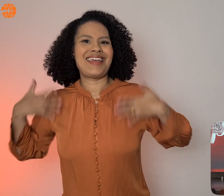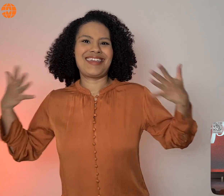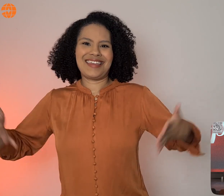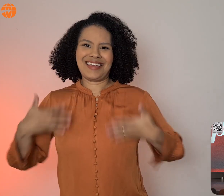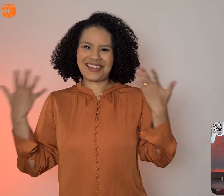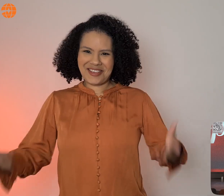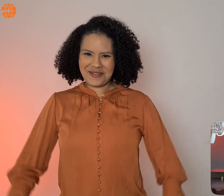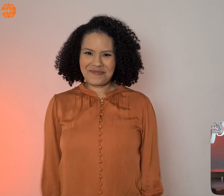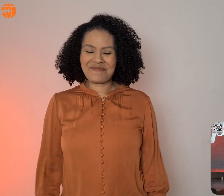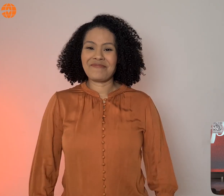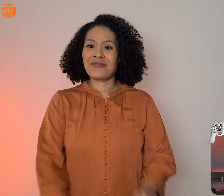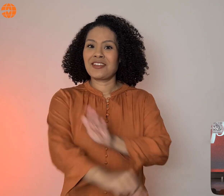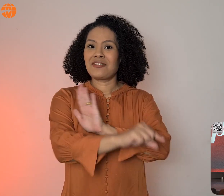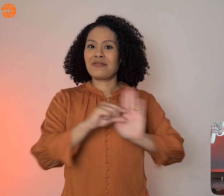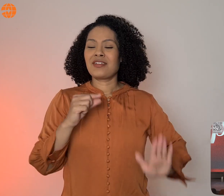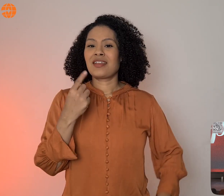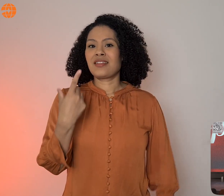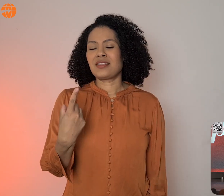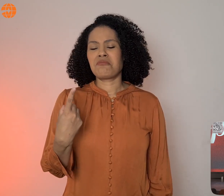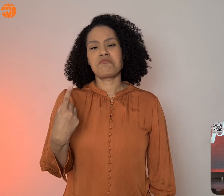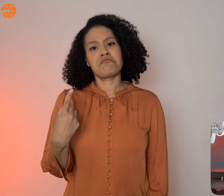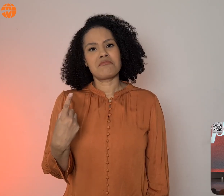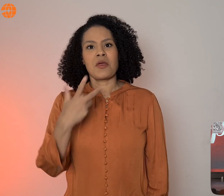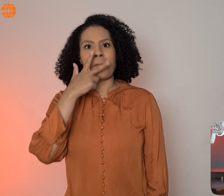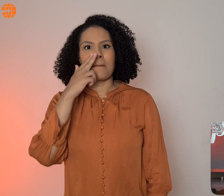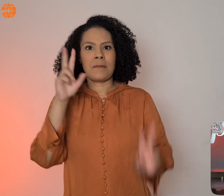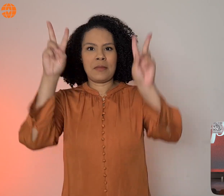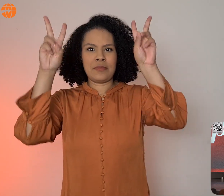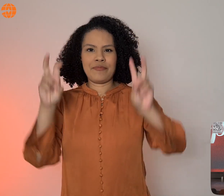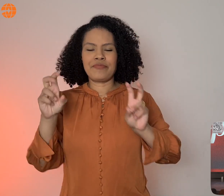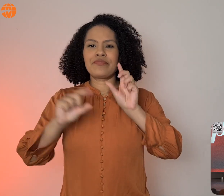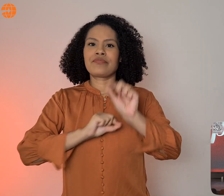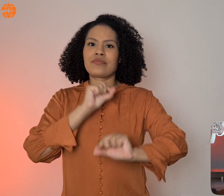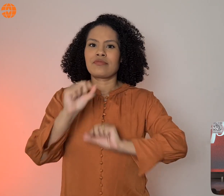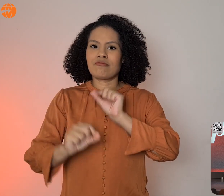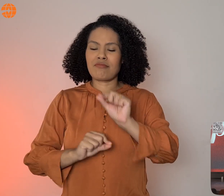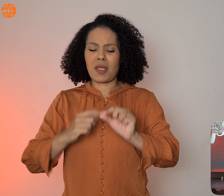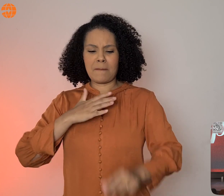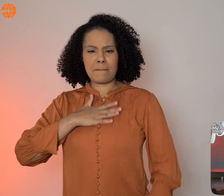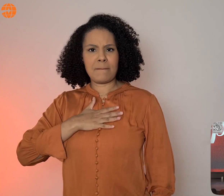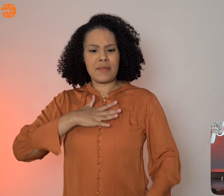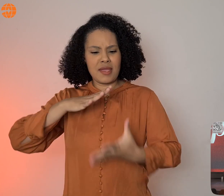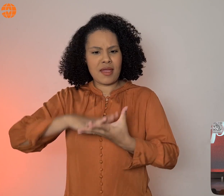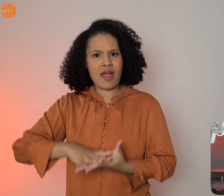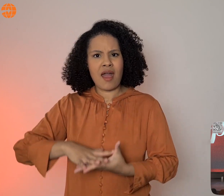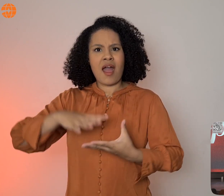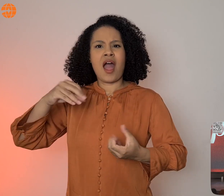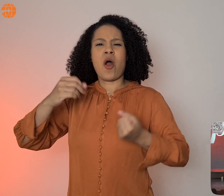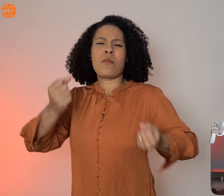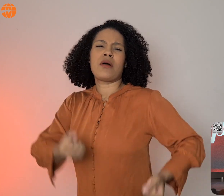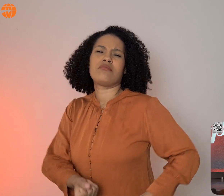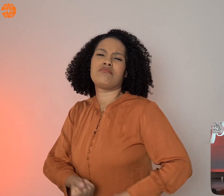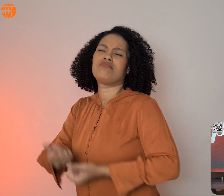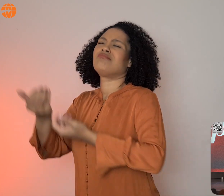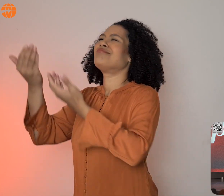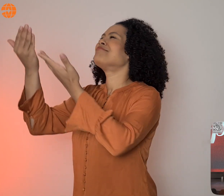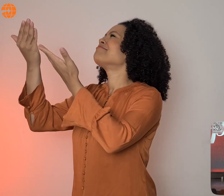is basically the title. E o primeiro verso é praticamente o título. Bless the Lord, O my